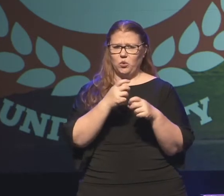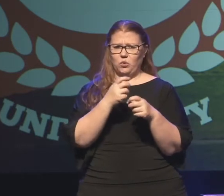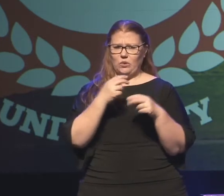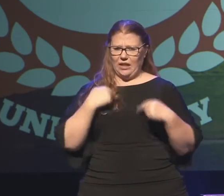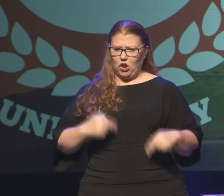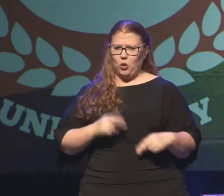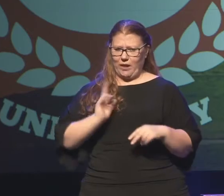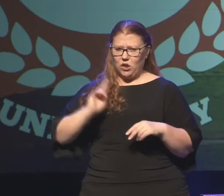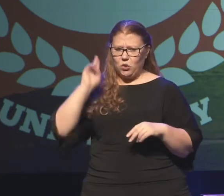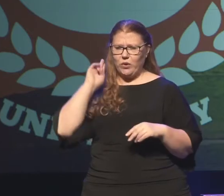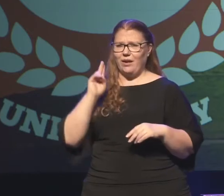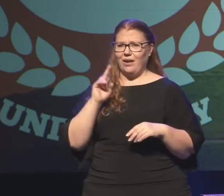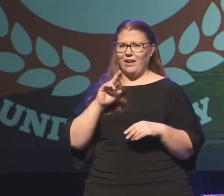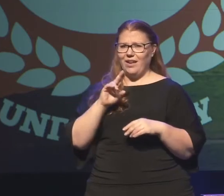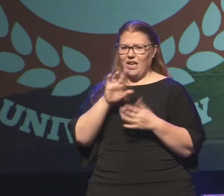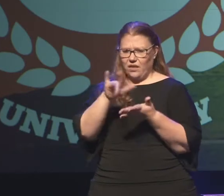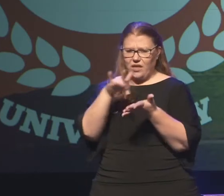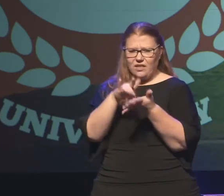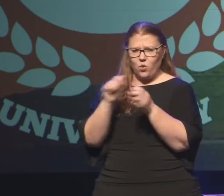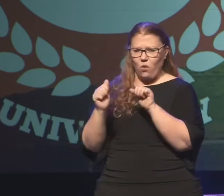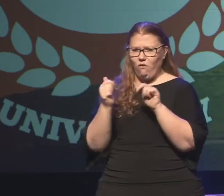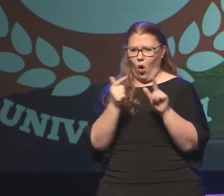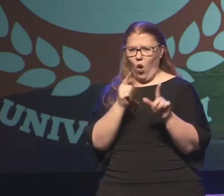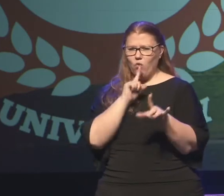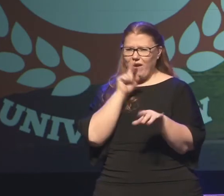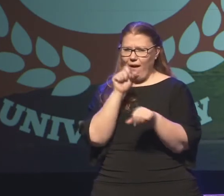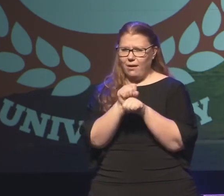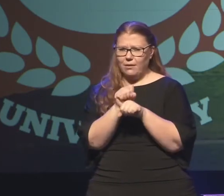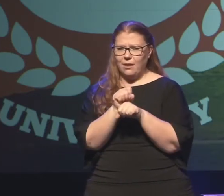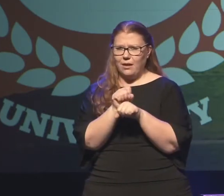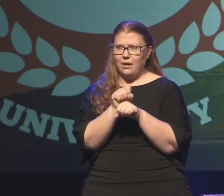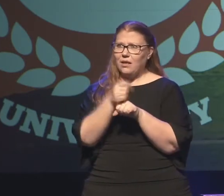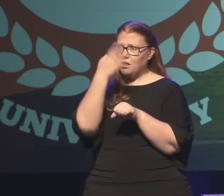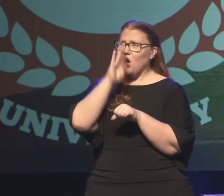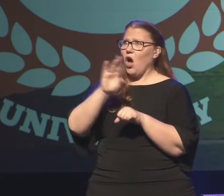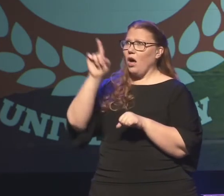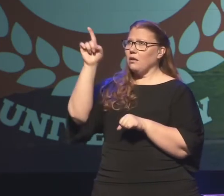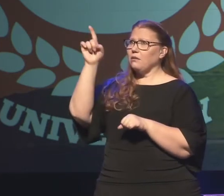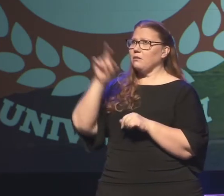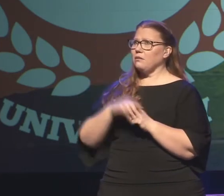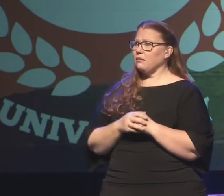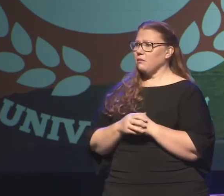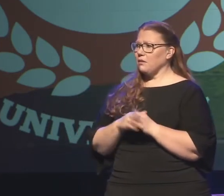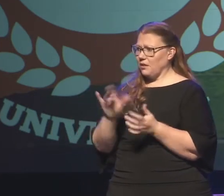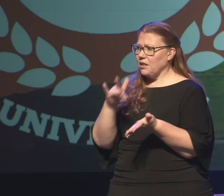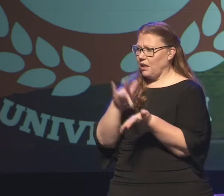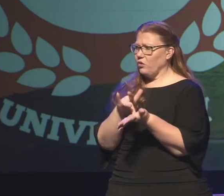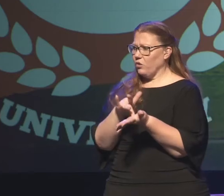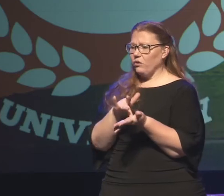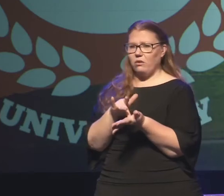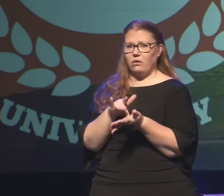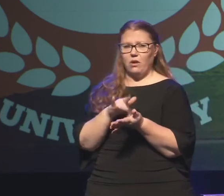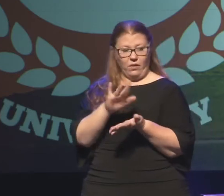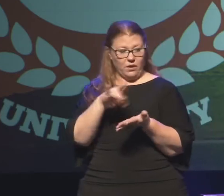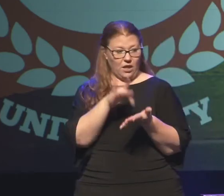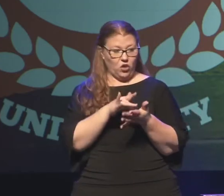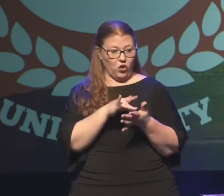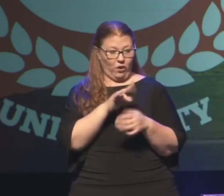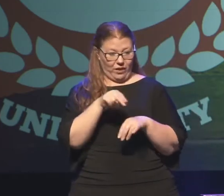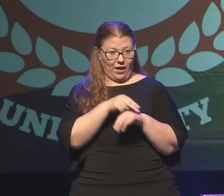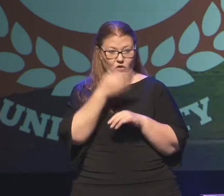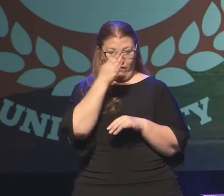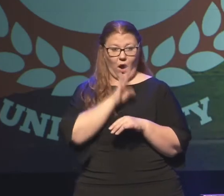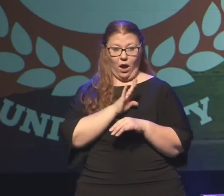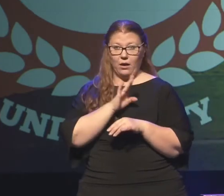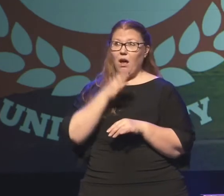history is because at the center of all reality is God. And at the center of the nature of God is